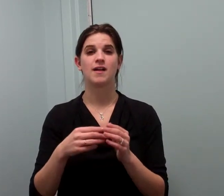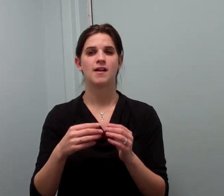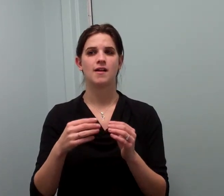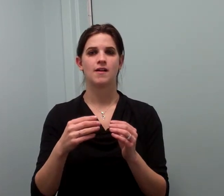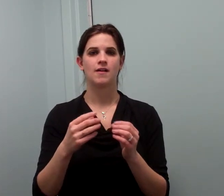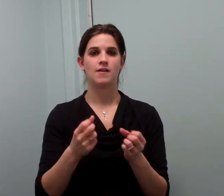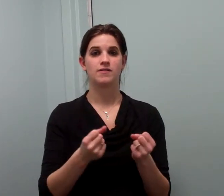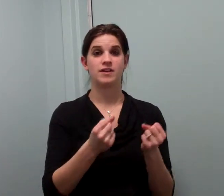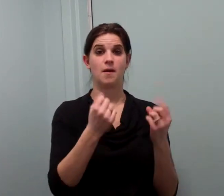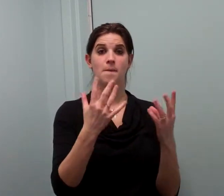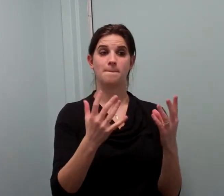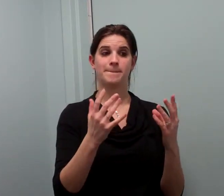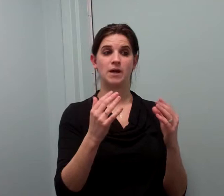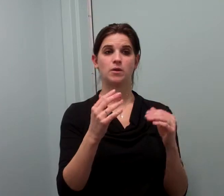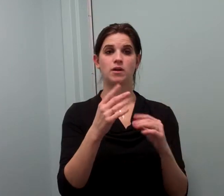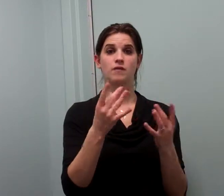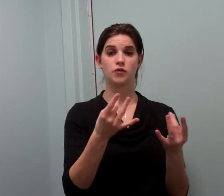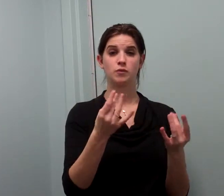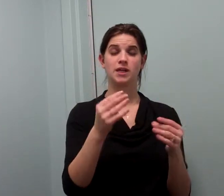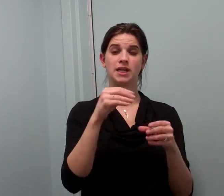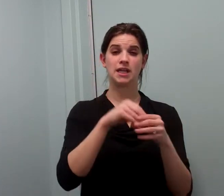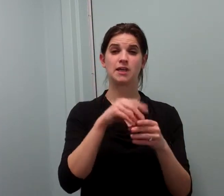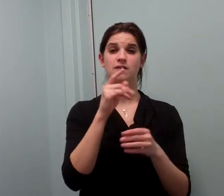can hold at a certain temperature.